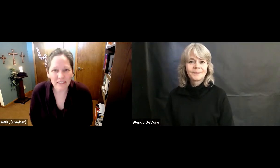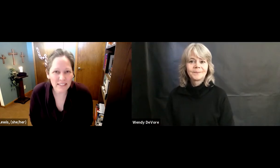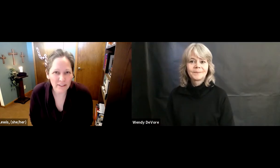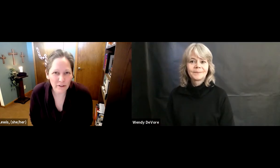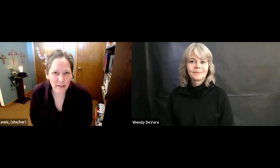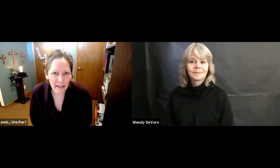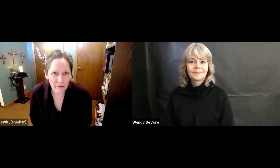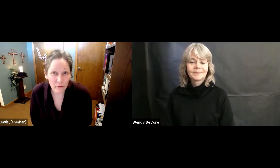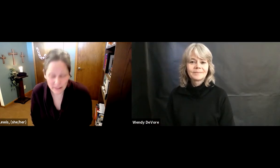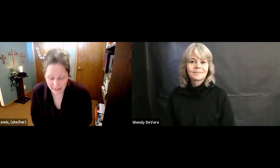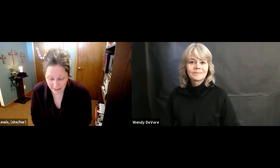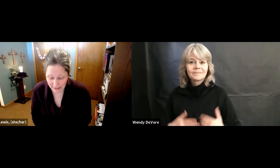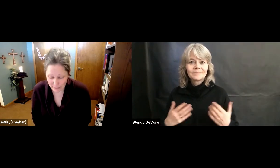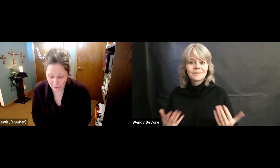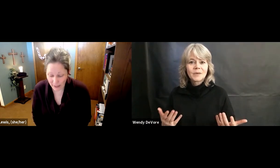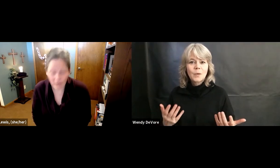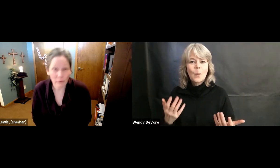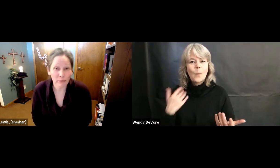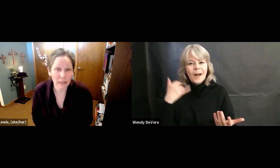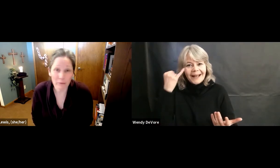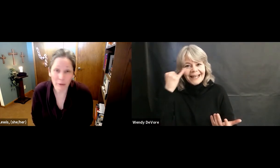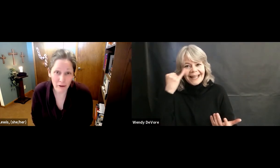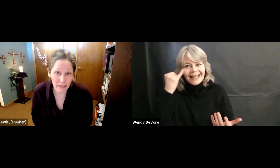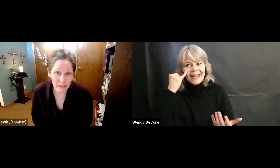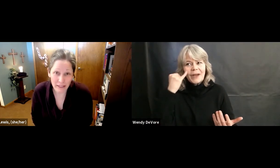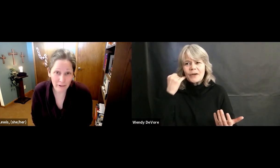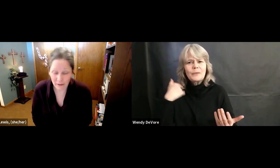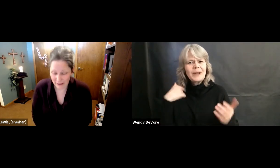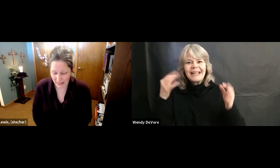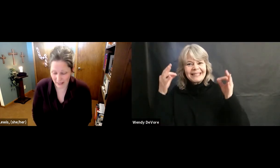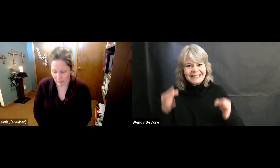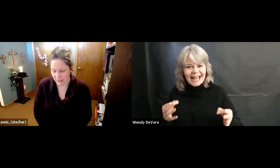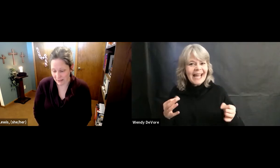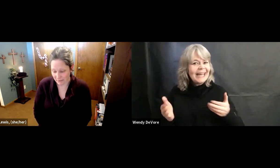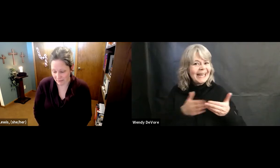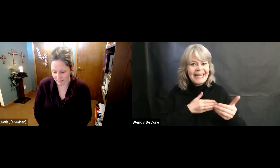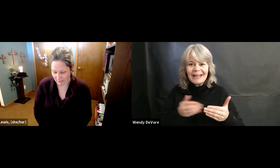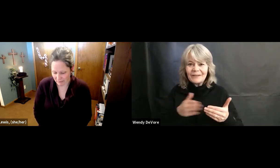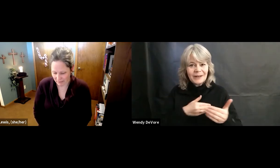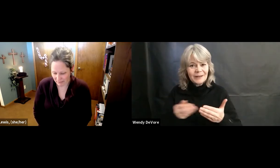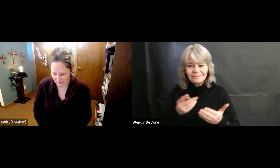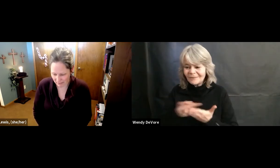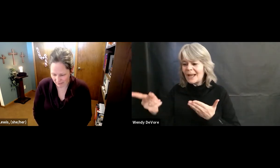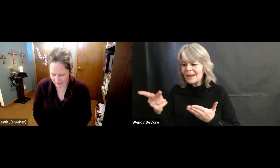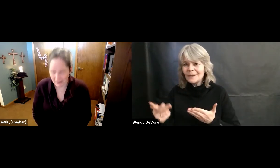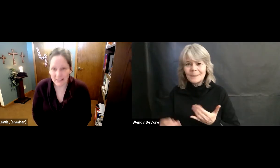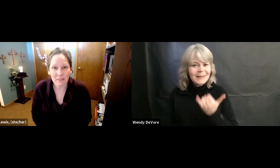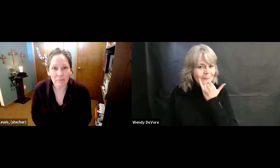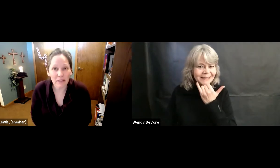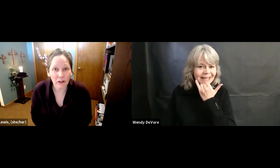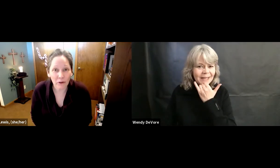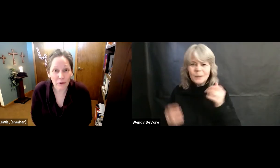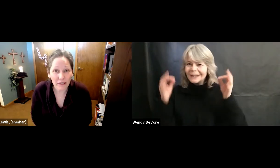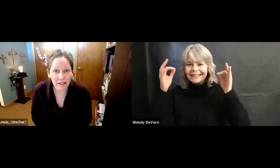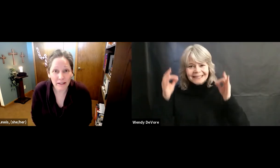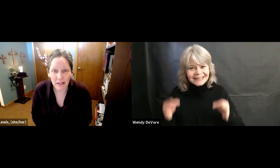What does it look like if we decide to have a big party when that happens? That